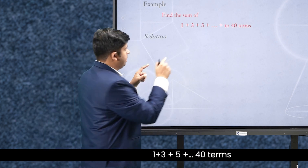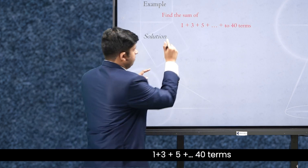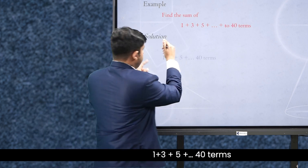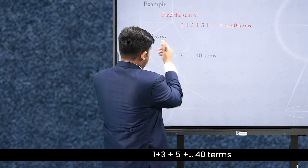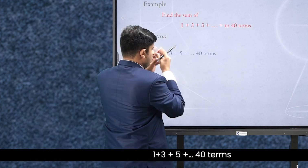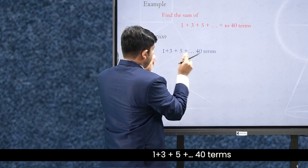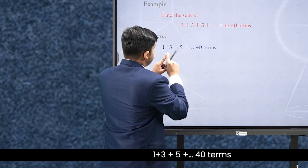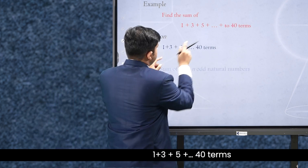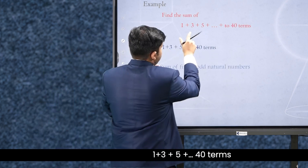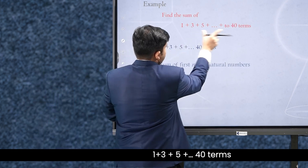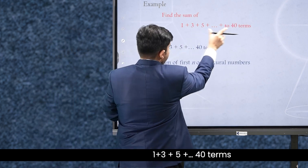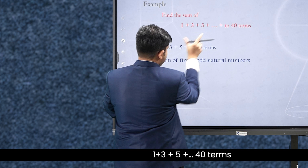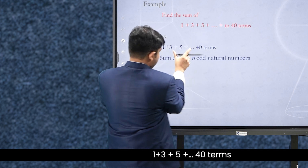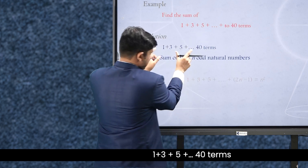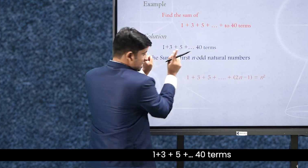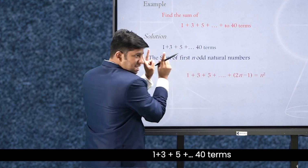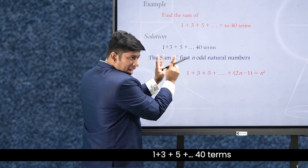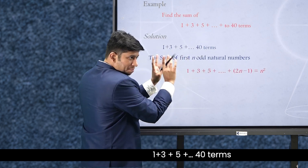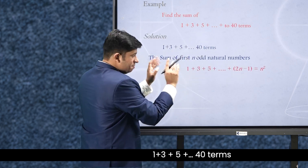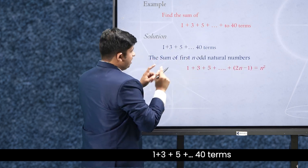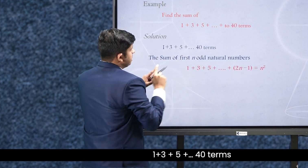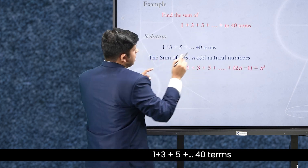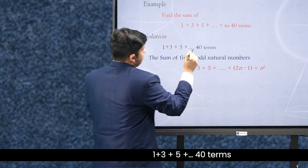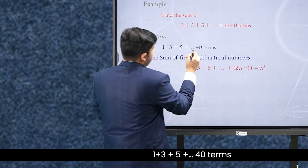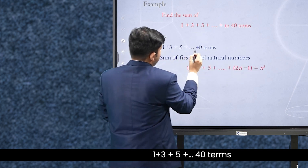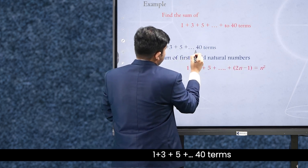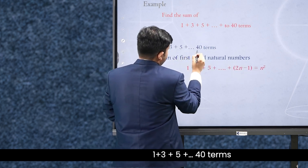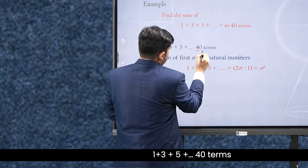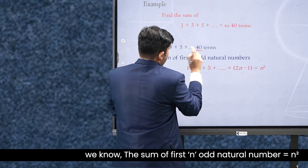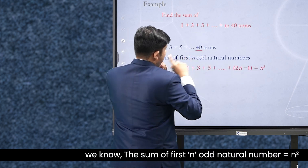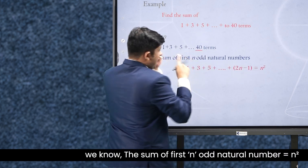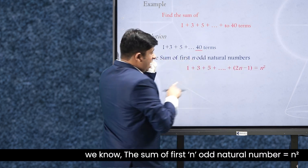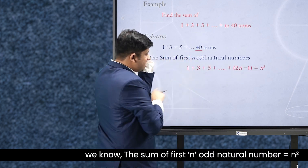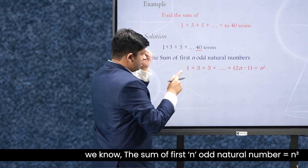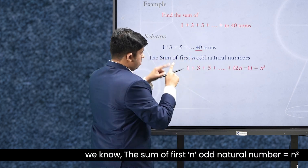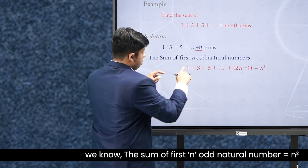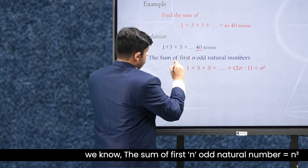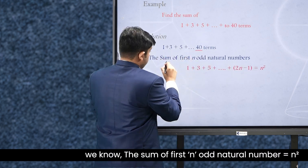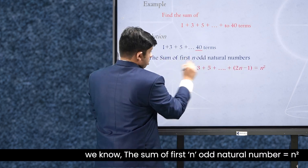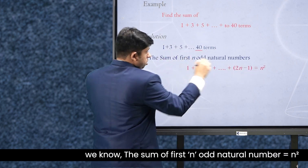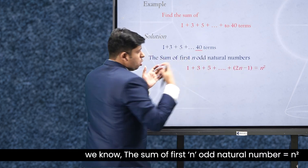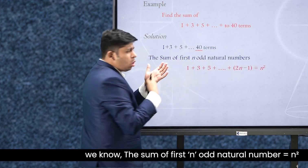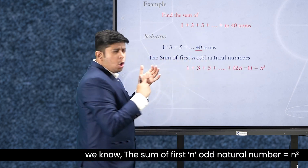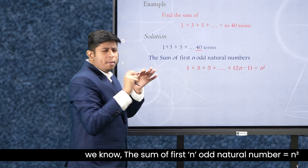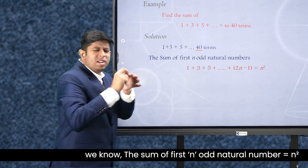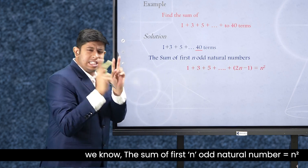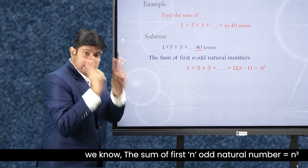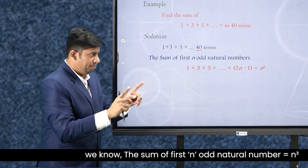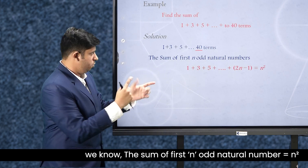3 plus 5 plus so on up to 40 terms. We know the sum of first n odd natural numbers is equal